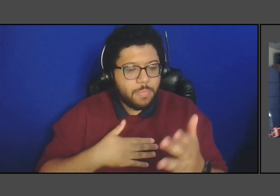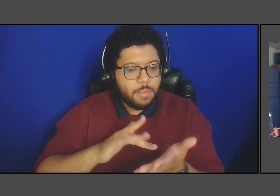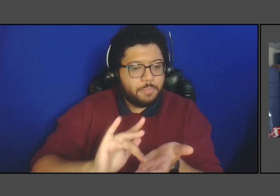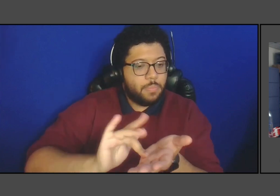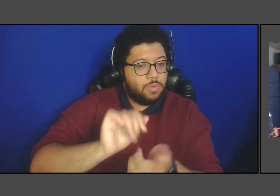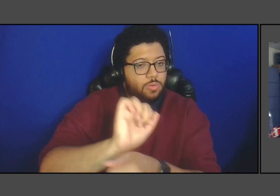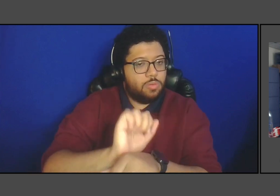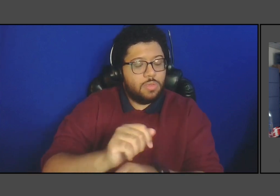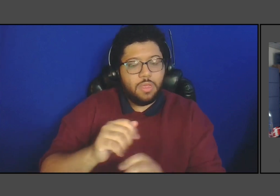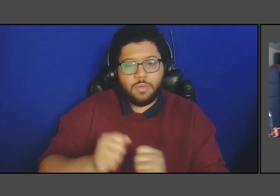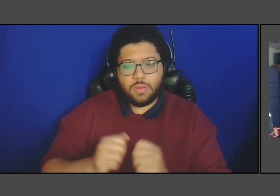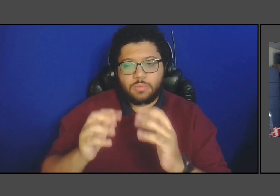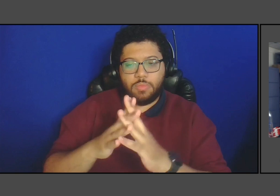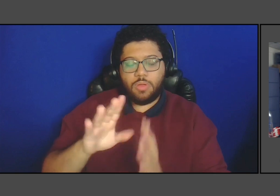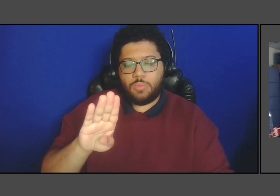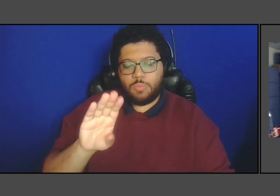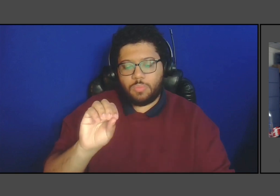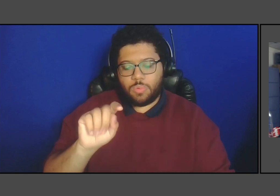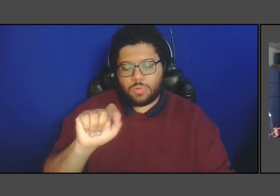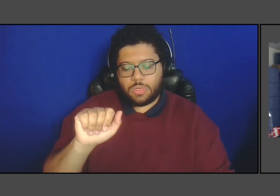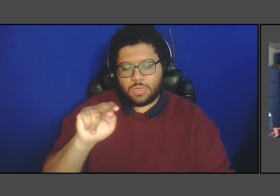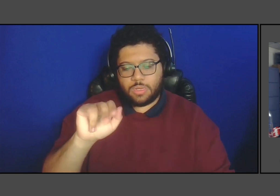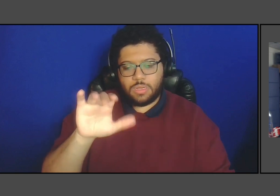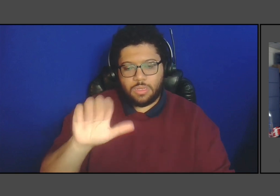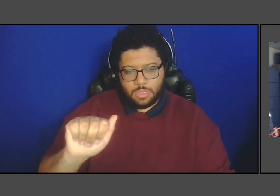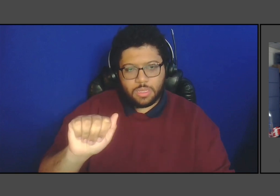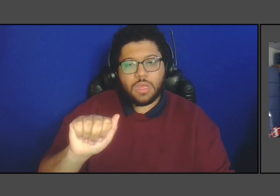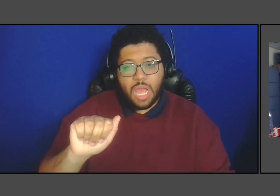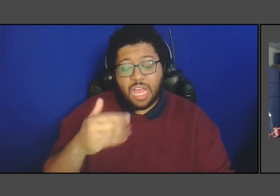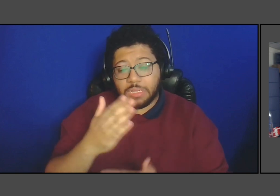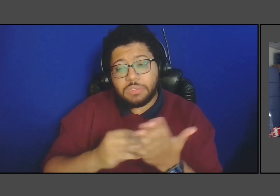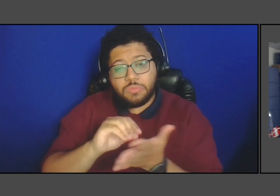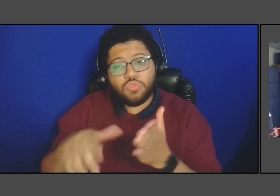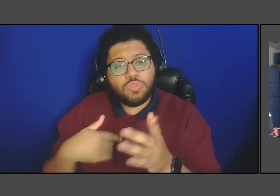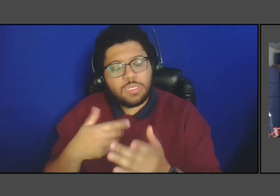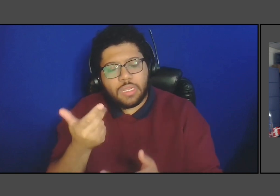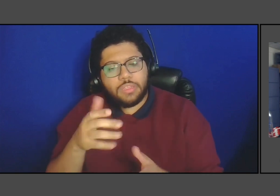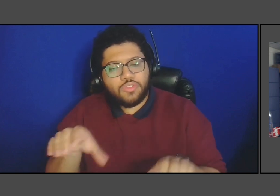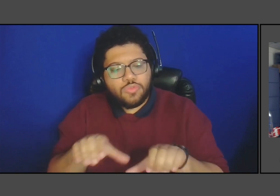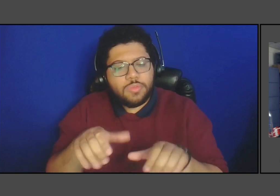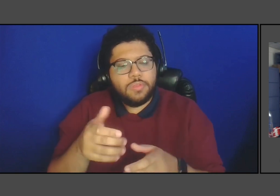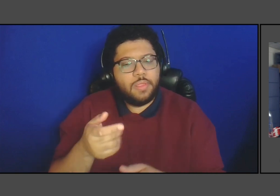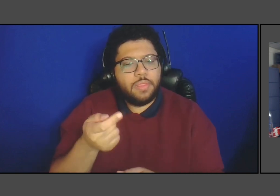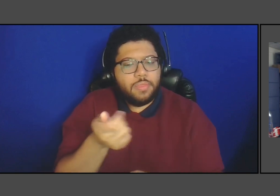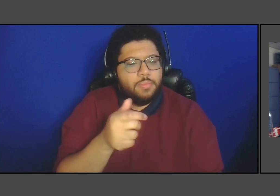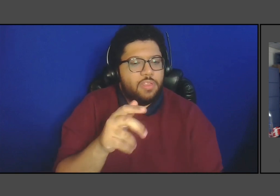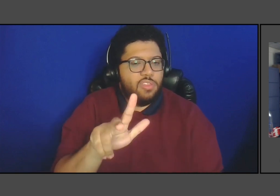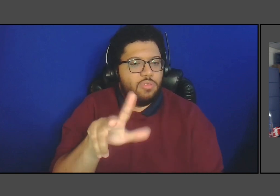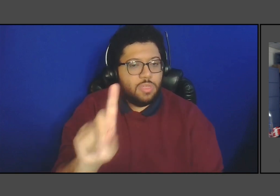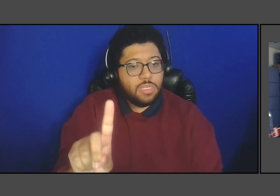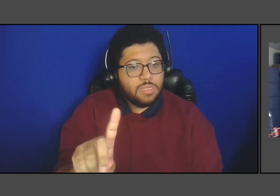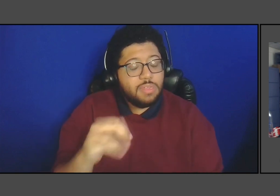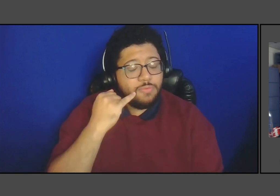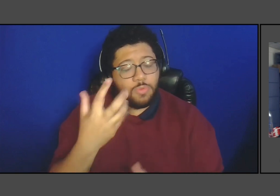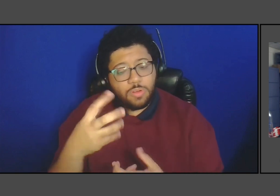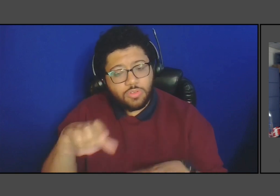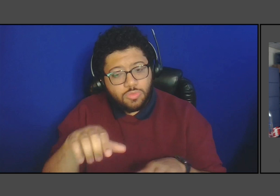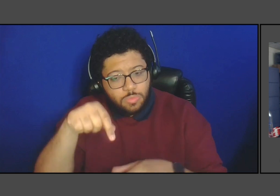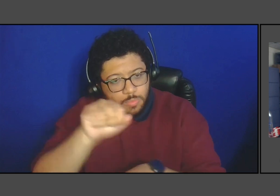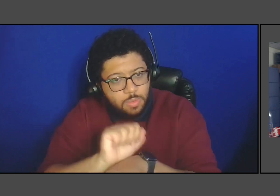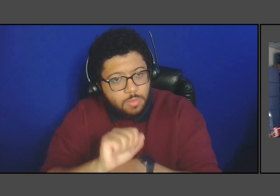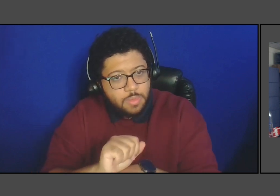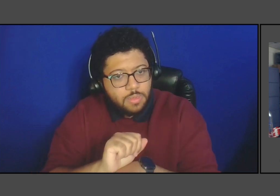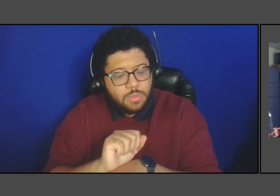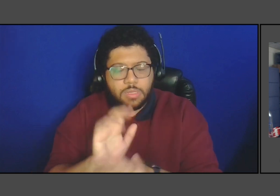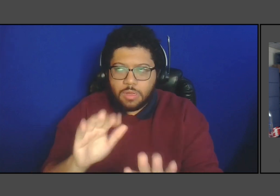botanica and did a little bit of 3D with the students. And to do this kind of work, you really need, when we think about the Mellon supporting